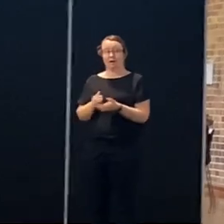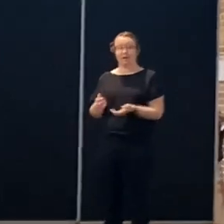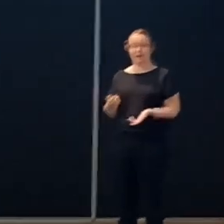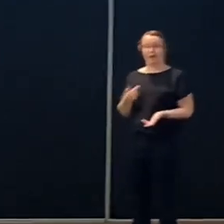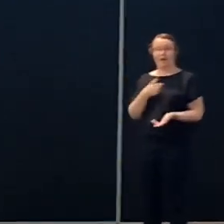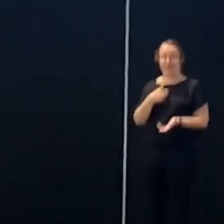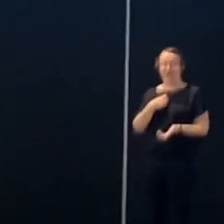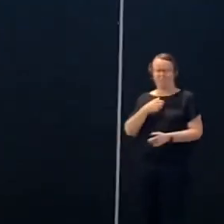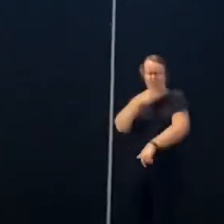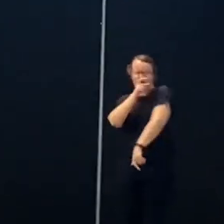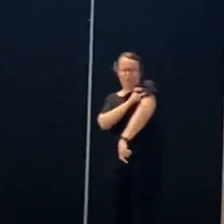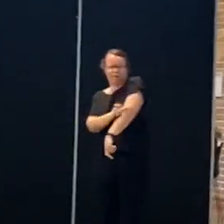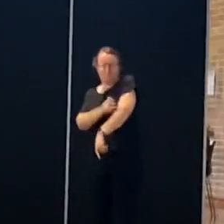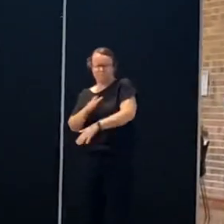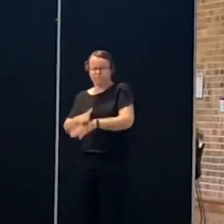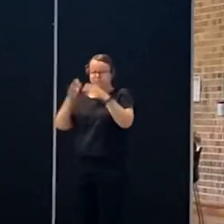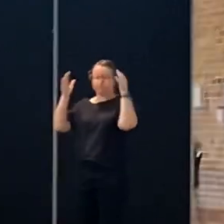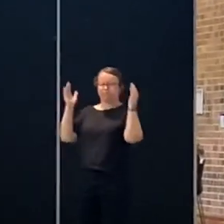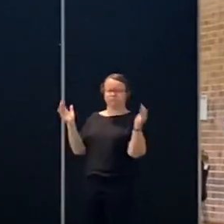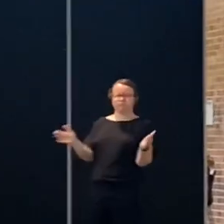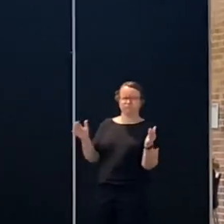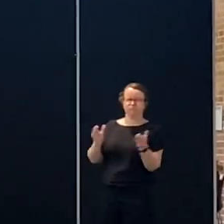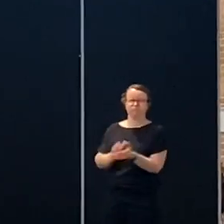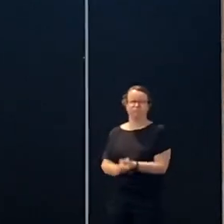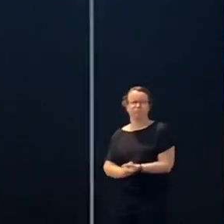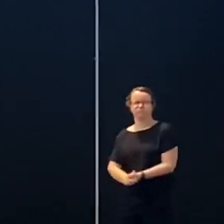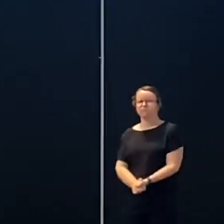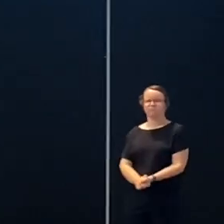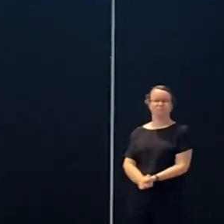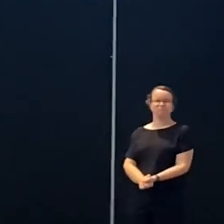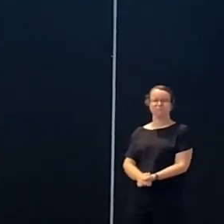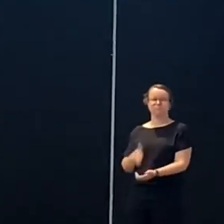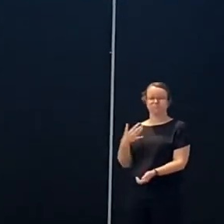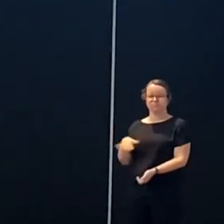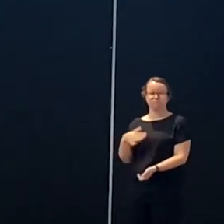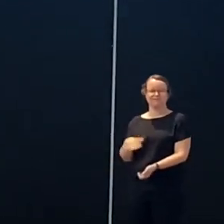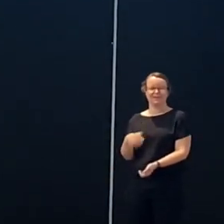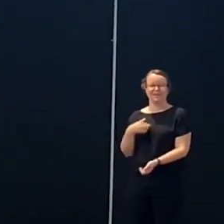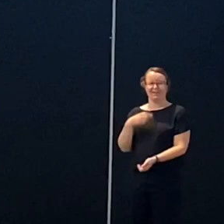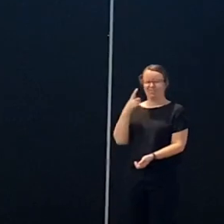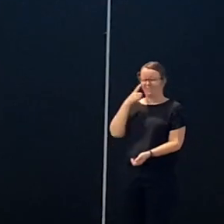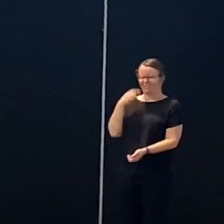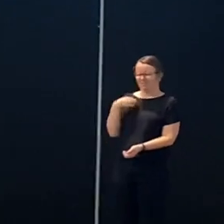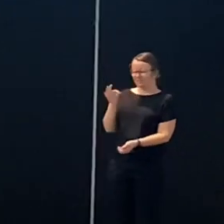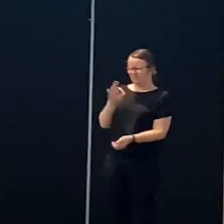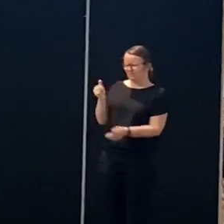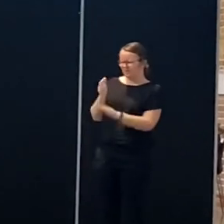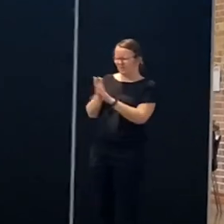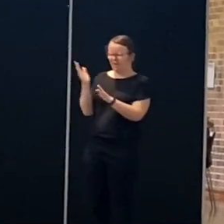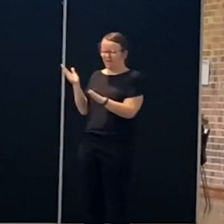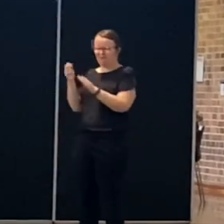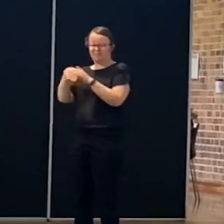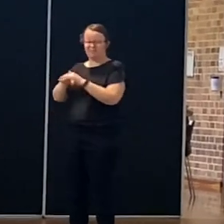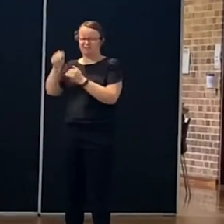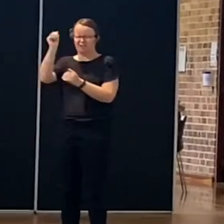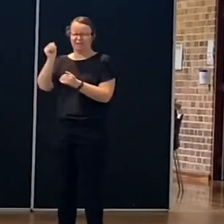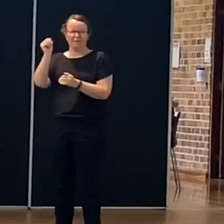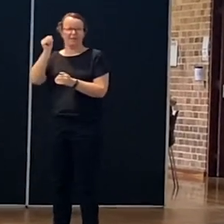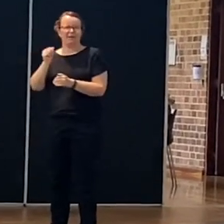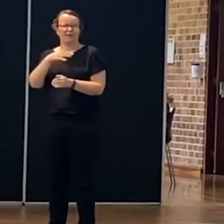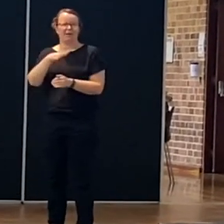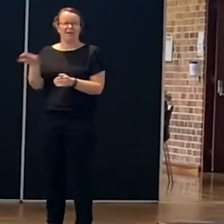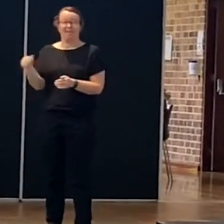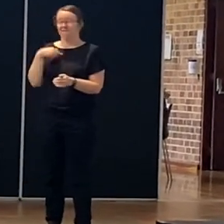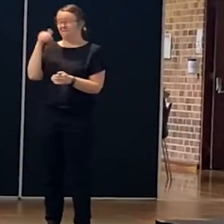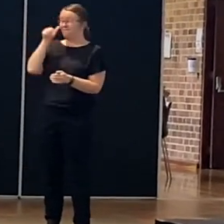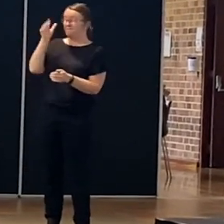massive. I was so arrogant and confident. I thought, I didn't have to line up to nightclubs, people taking photos of me, autographs.